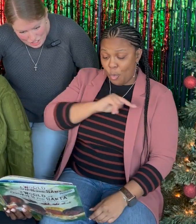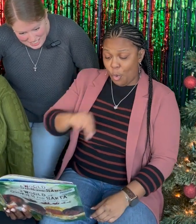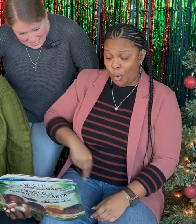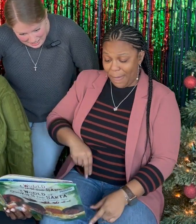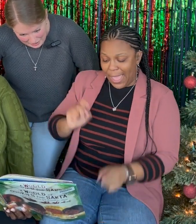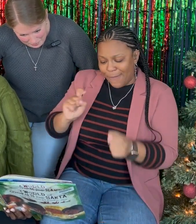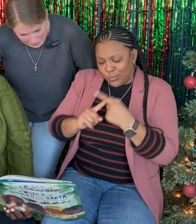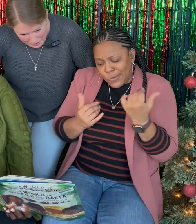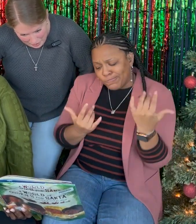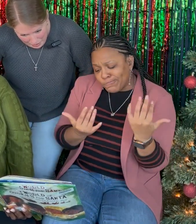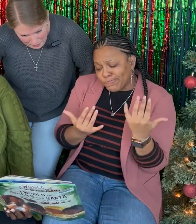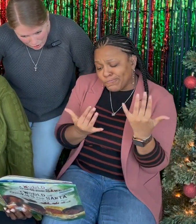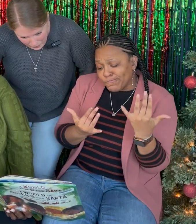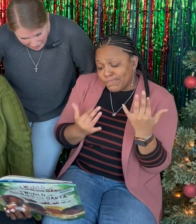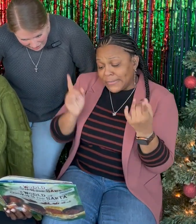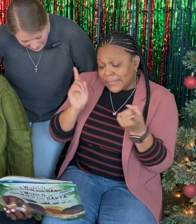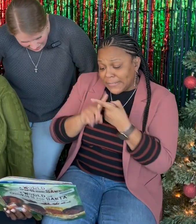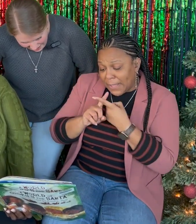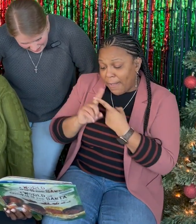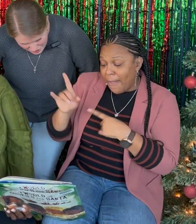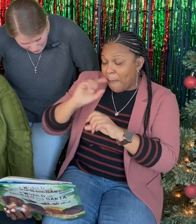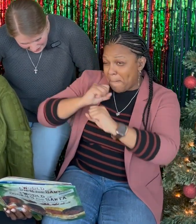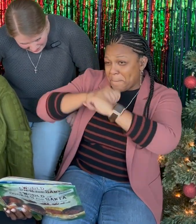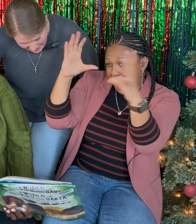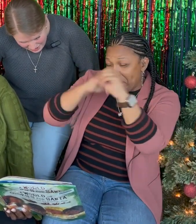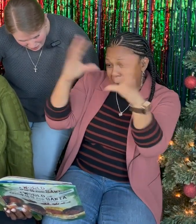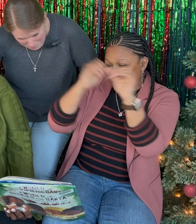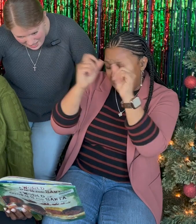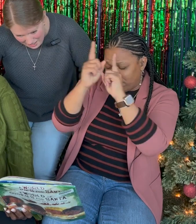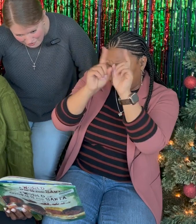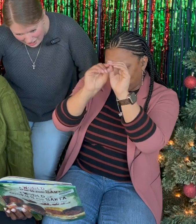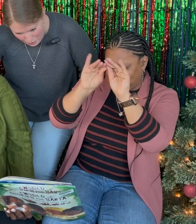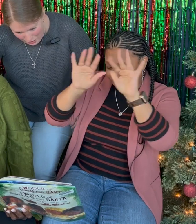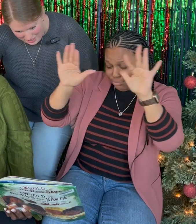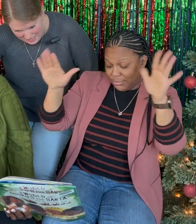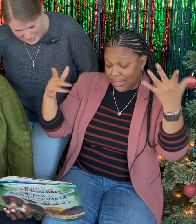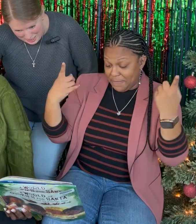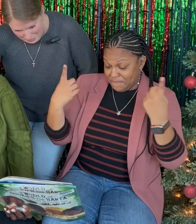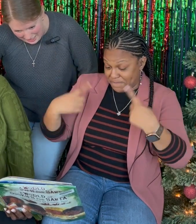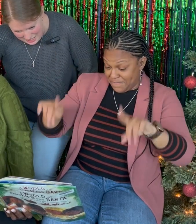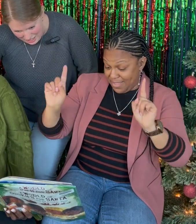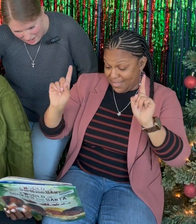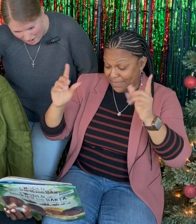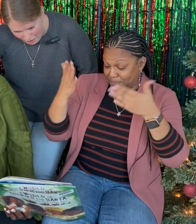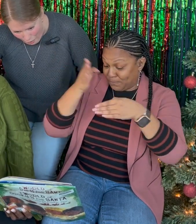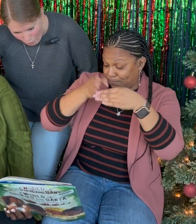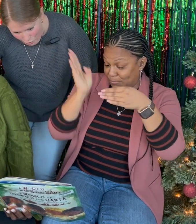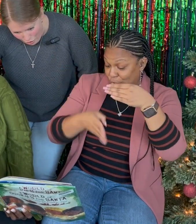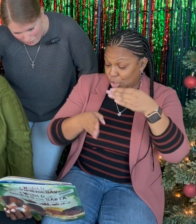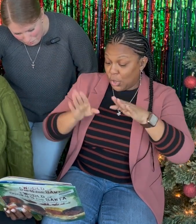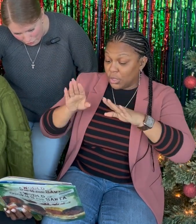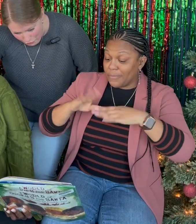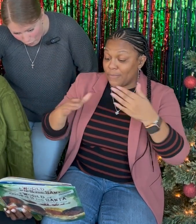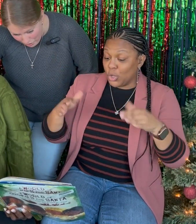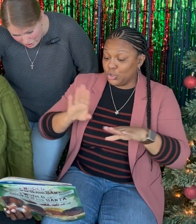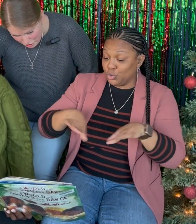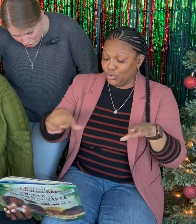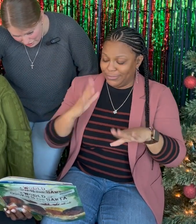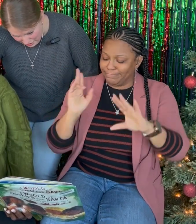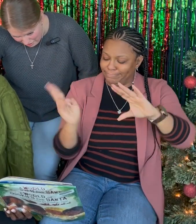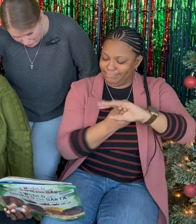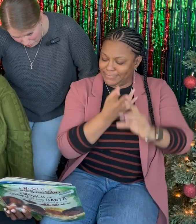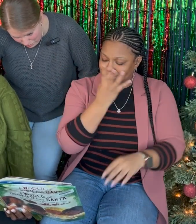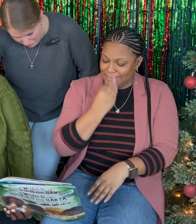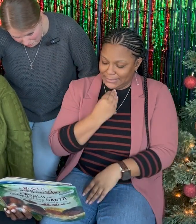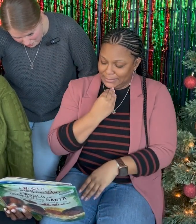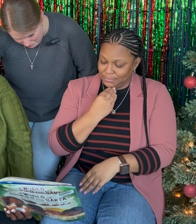In Argentina, Papa Noel has to wait until the big fireworks and displays are over before the